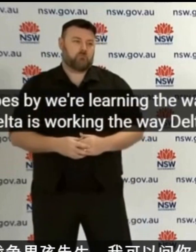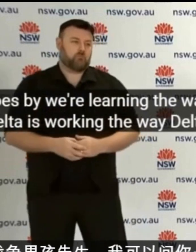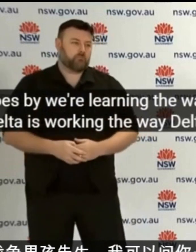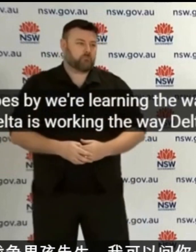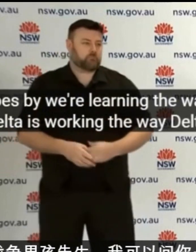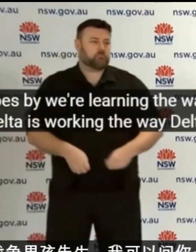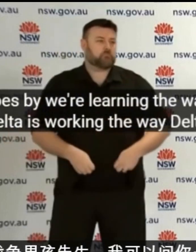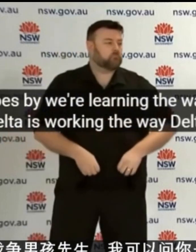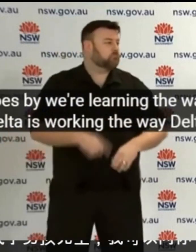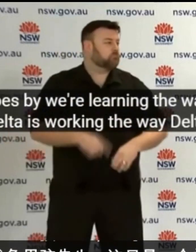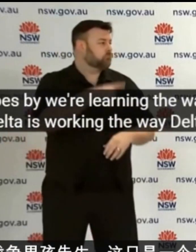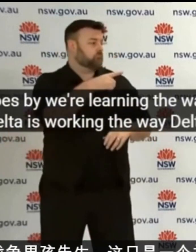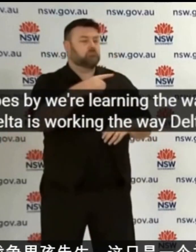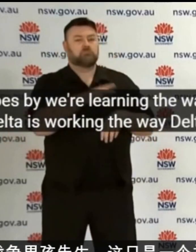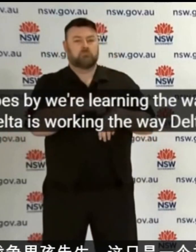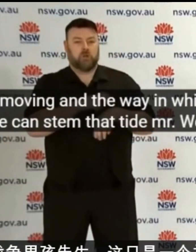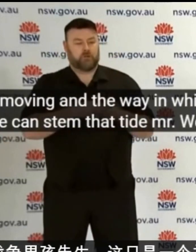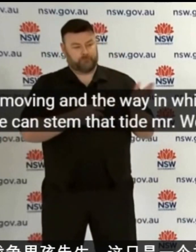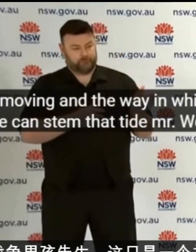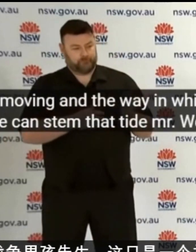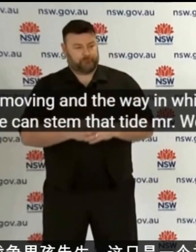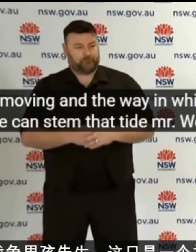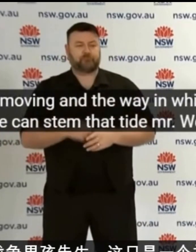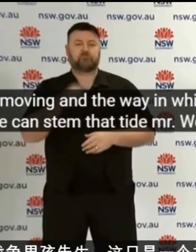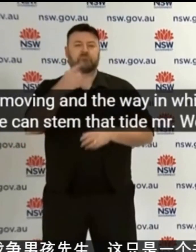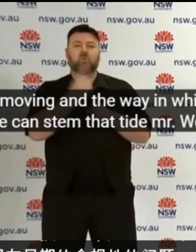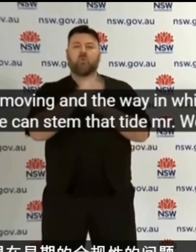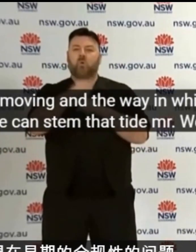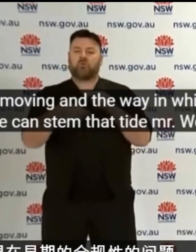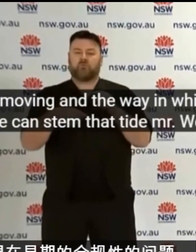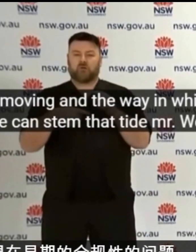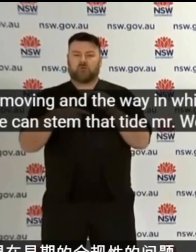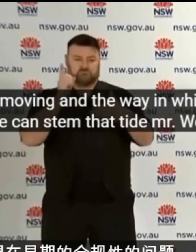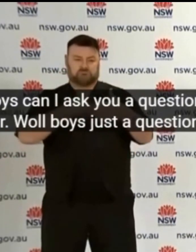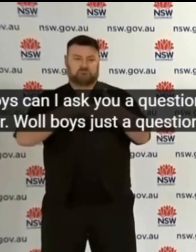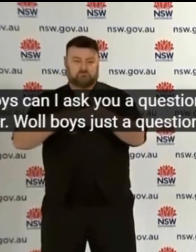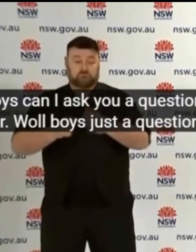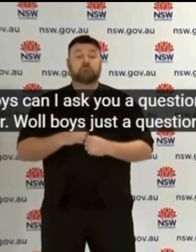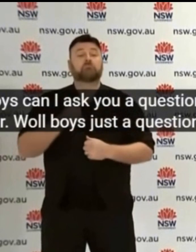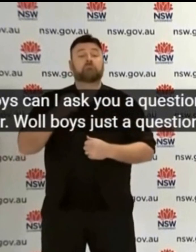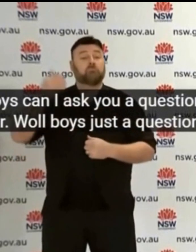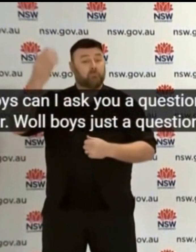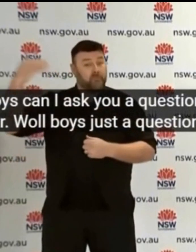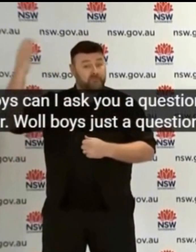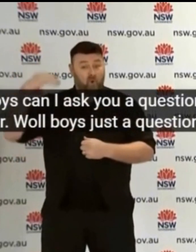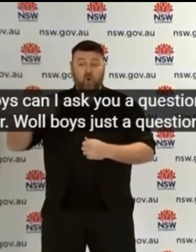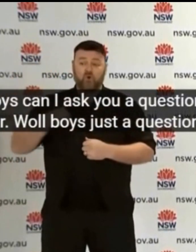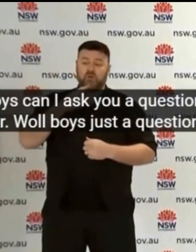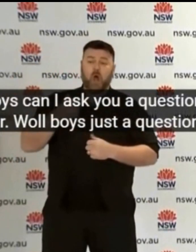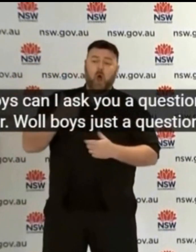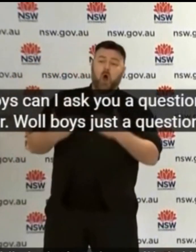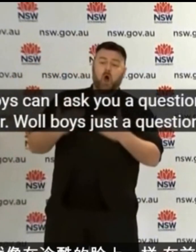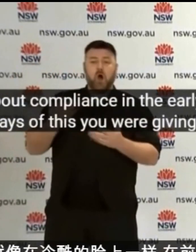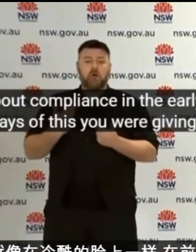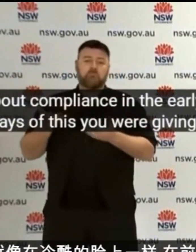Mr. Warboys, just a question about compliance. In the early days of this, you were giving people the benefit of the doubt, like at the coalface